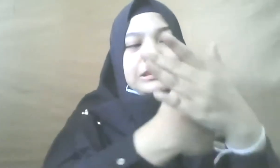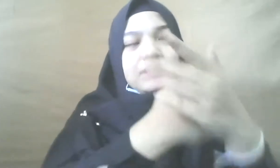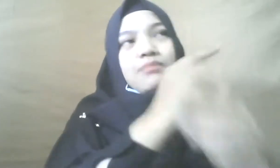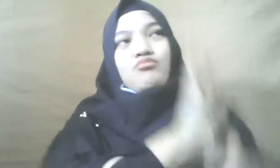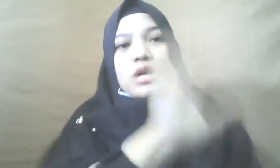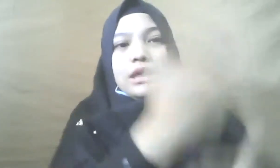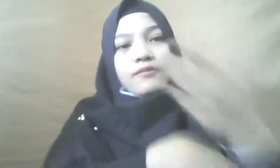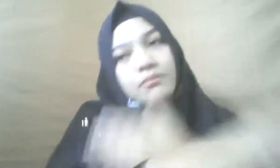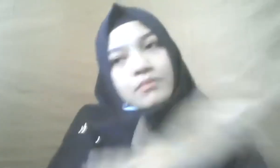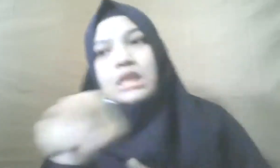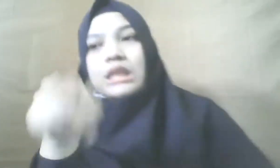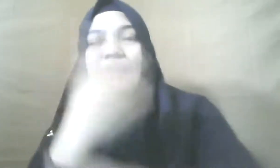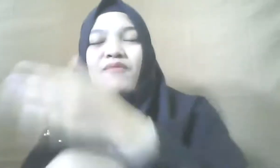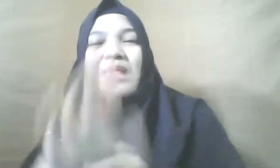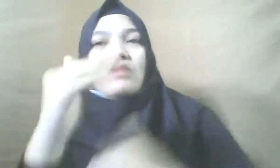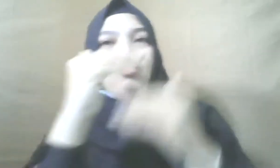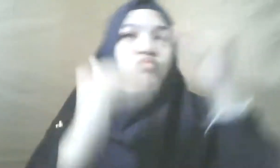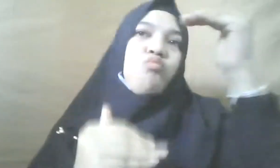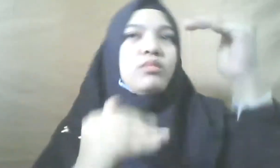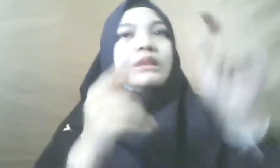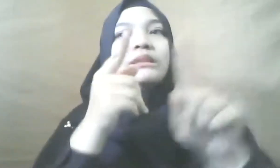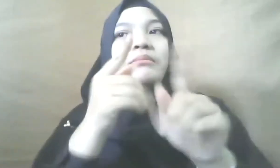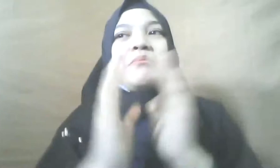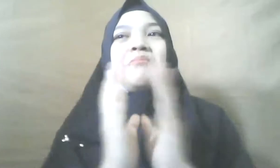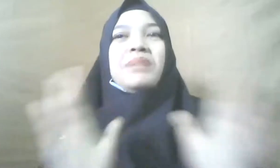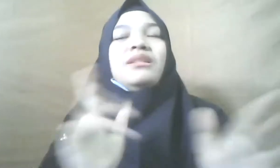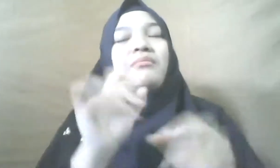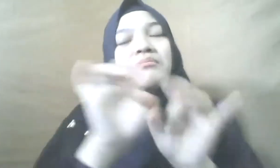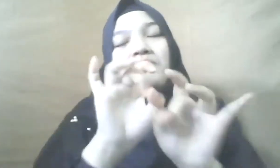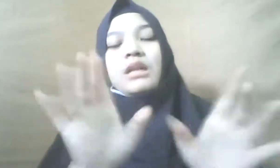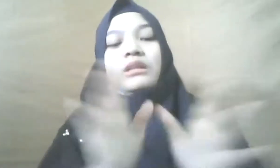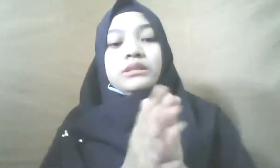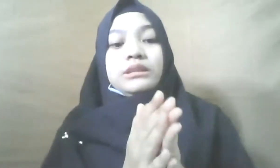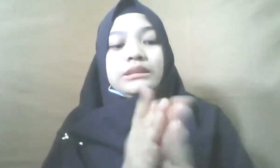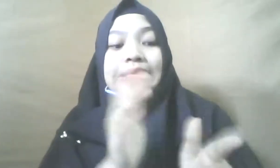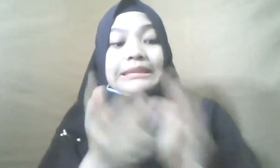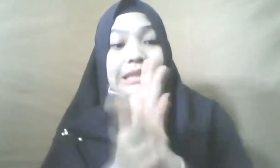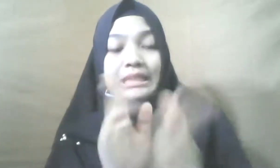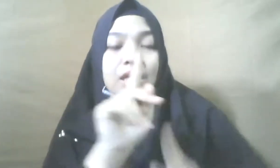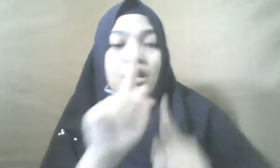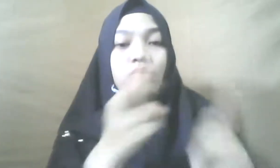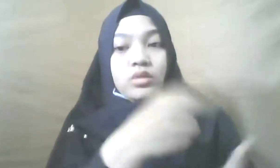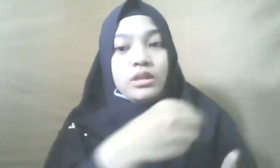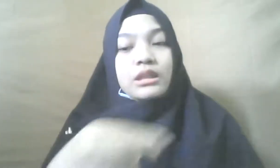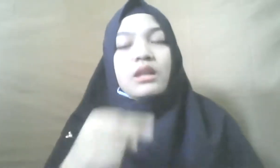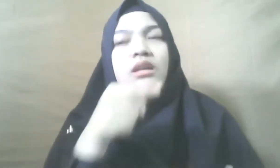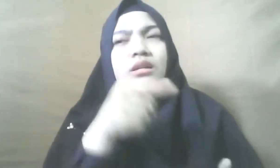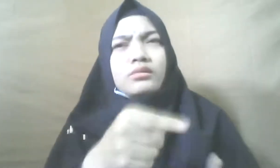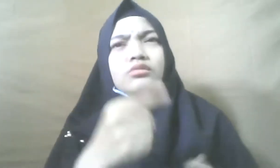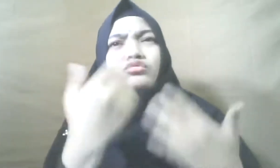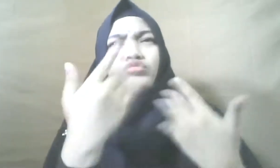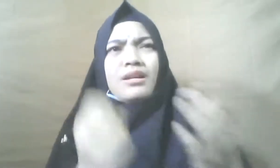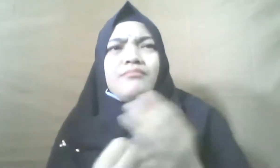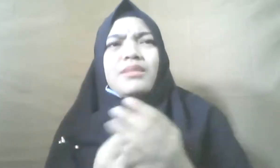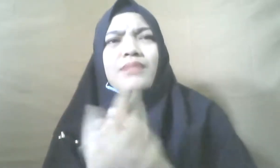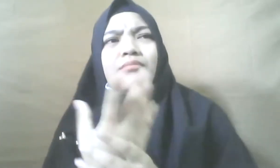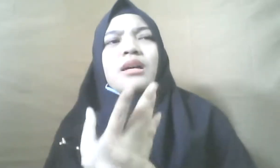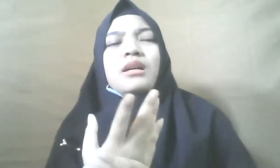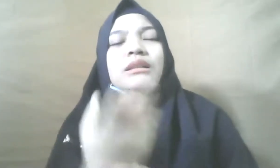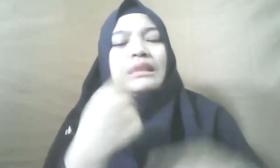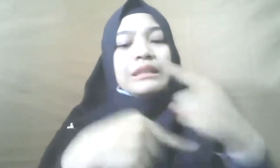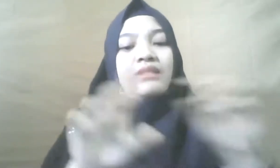educations. So actually Indonesia has been progressing quite well in terms of policies since